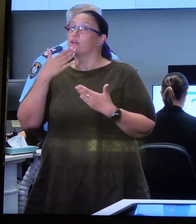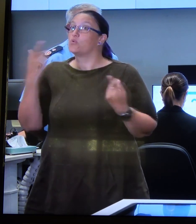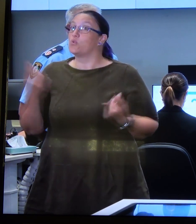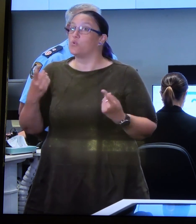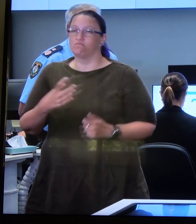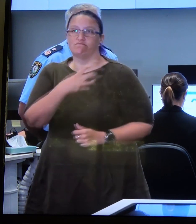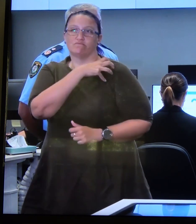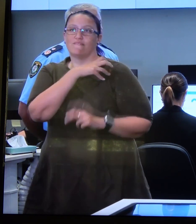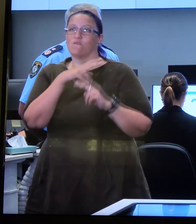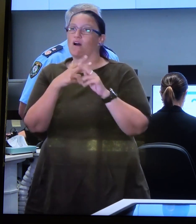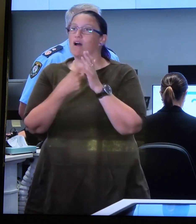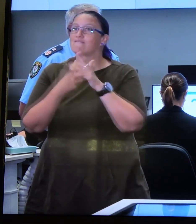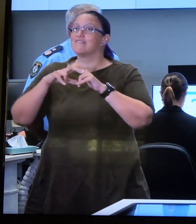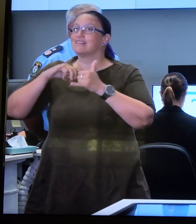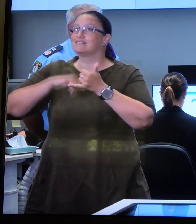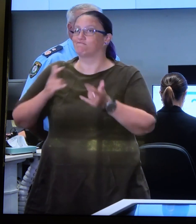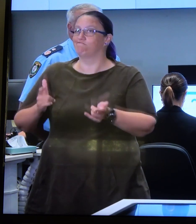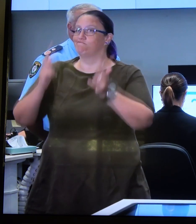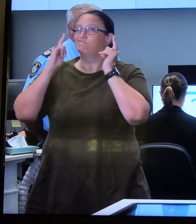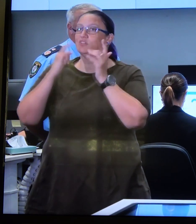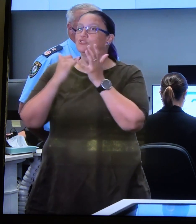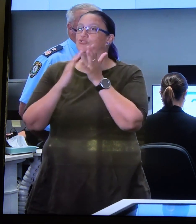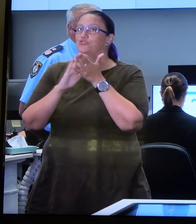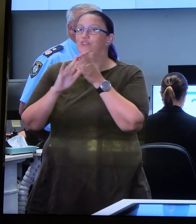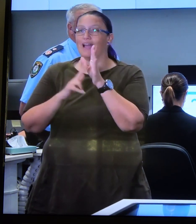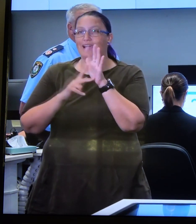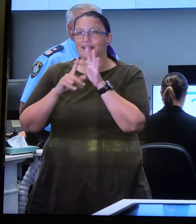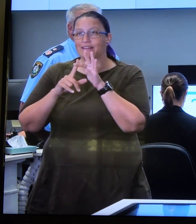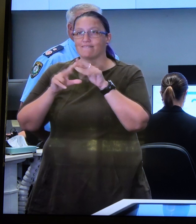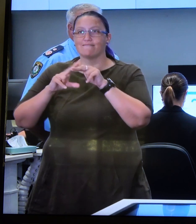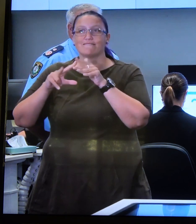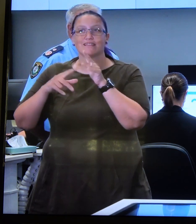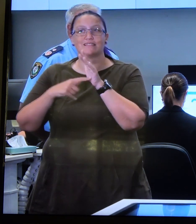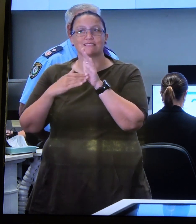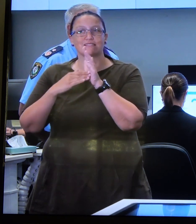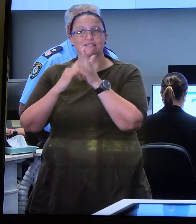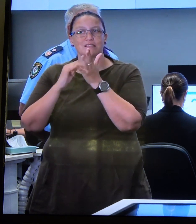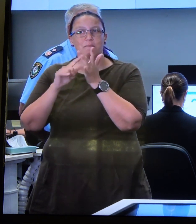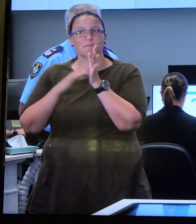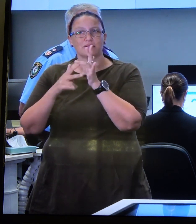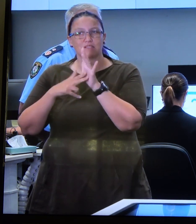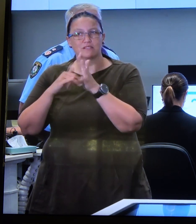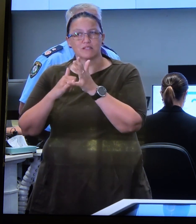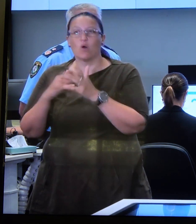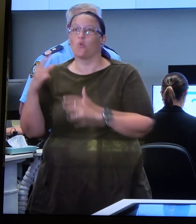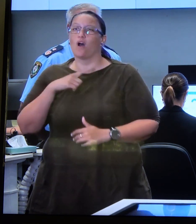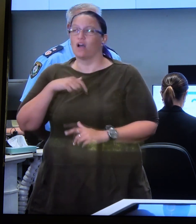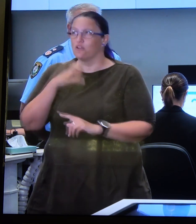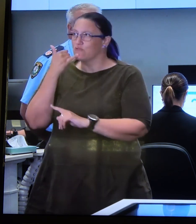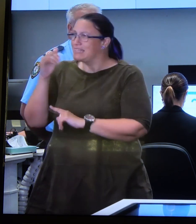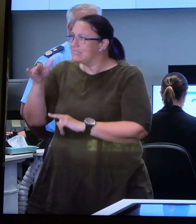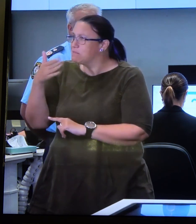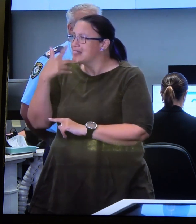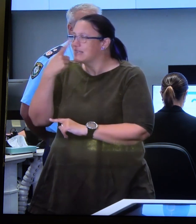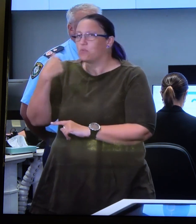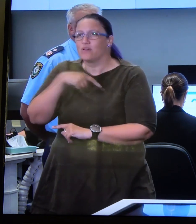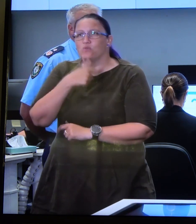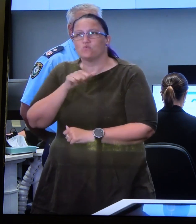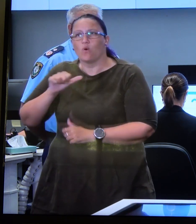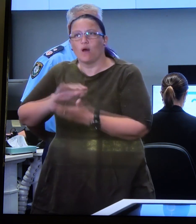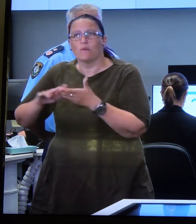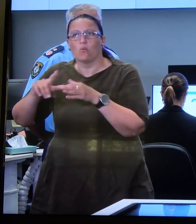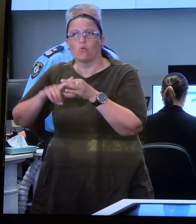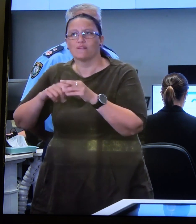rang to say we need to use your headquarters, not only obliged but has helped coordinate to make sure everybody is here together. Can I thank all the